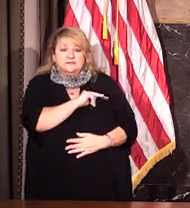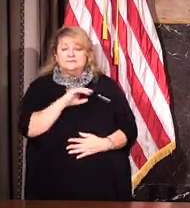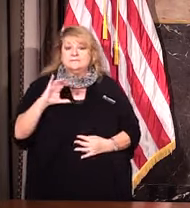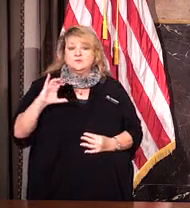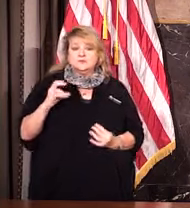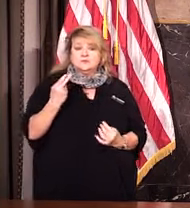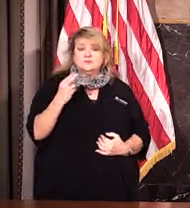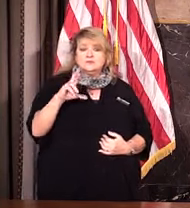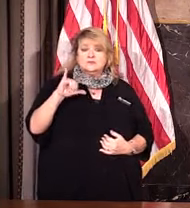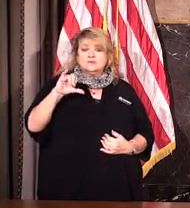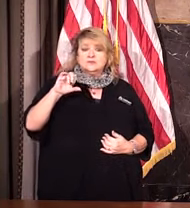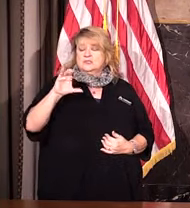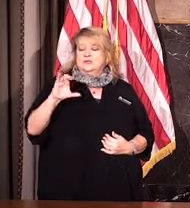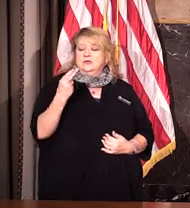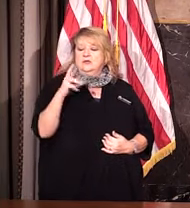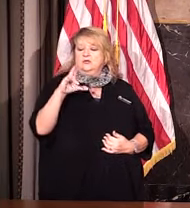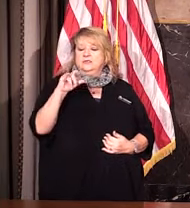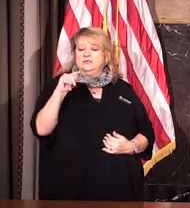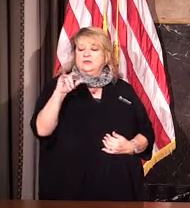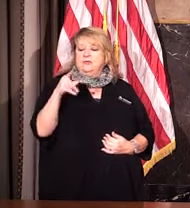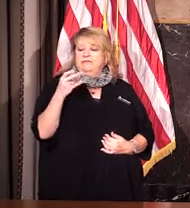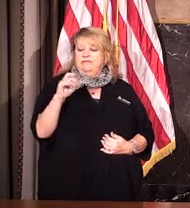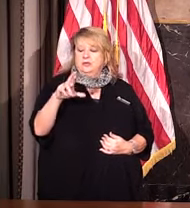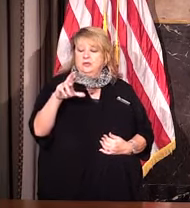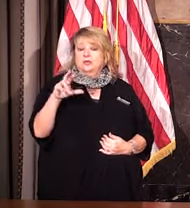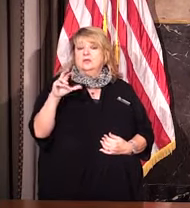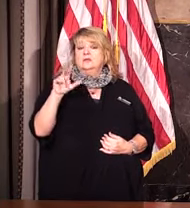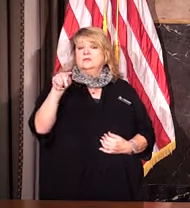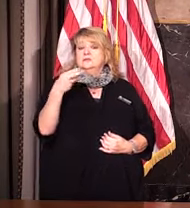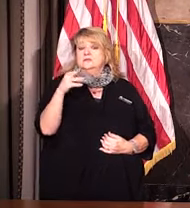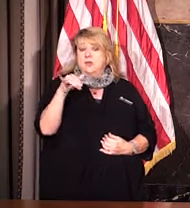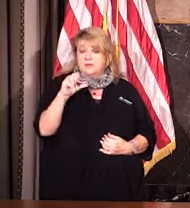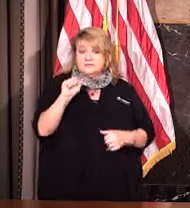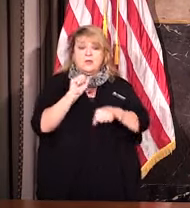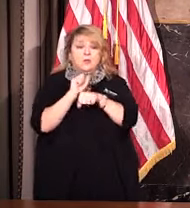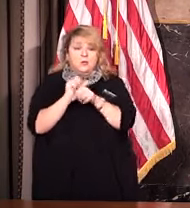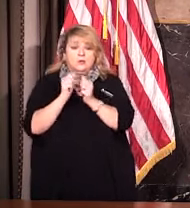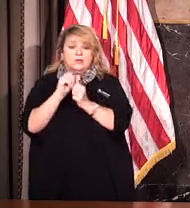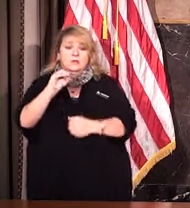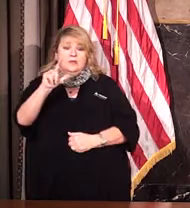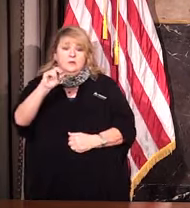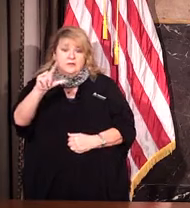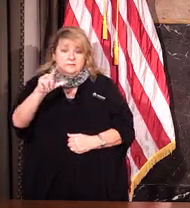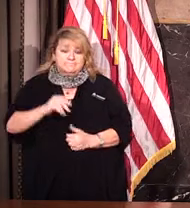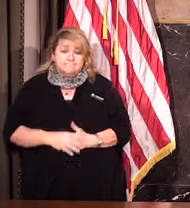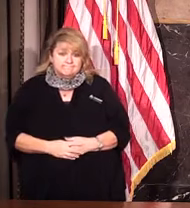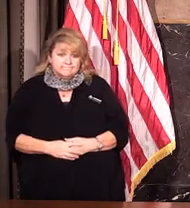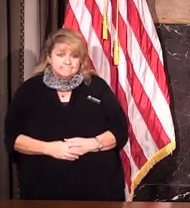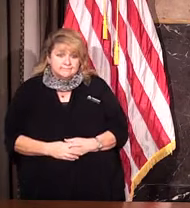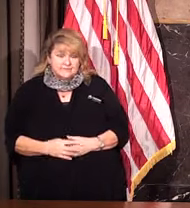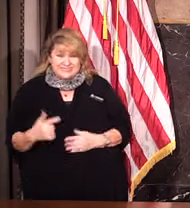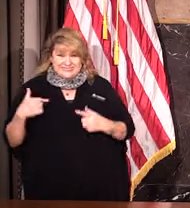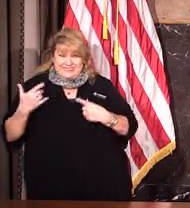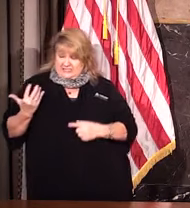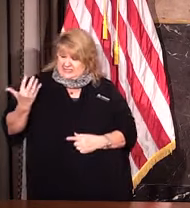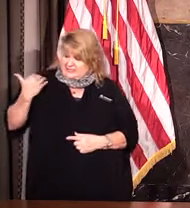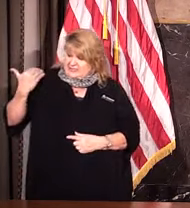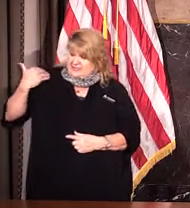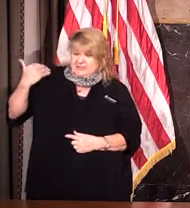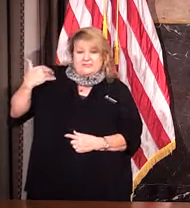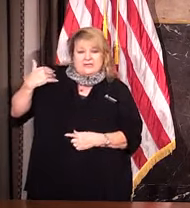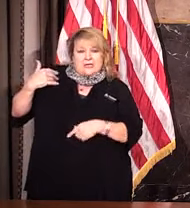I am a critical care physician with LSU Health at Our Lady of the Lake. Since early in this pandemic, I have been part